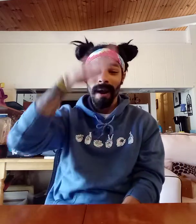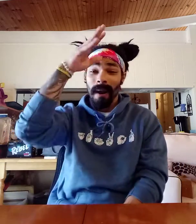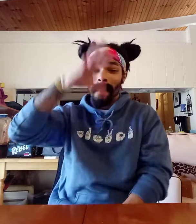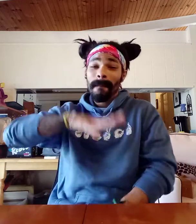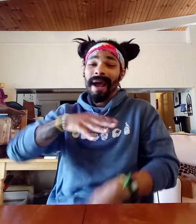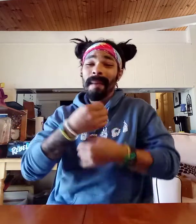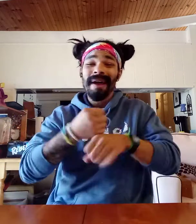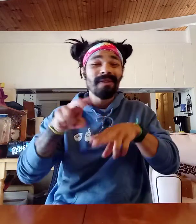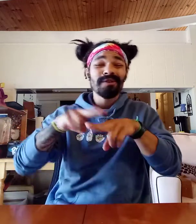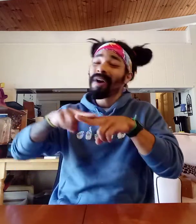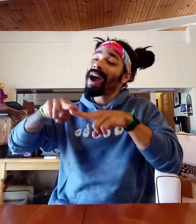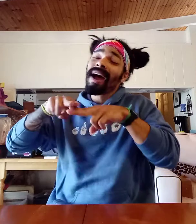Man made the train